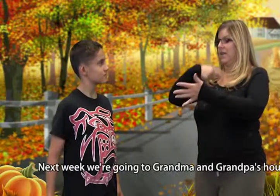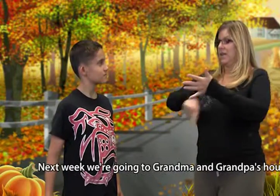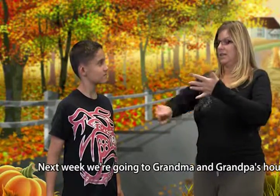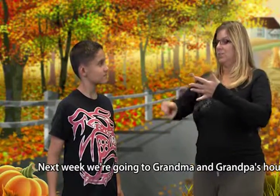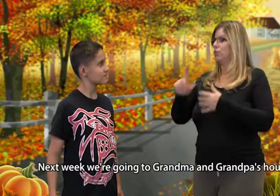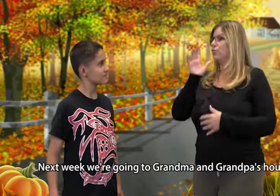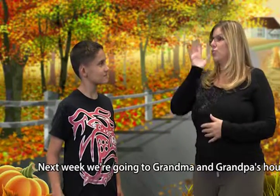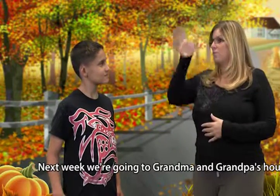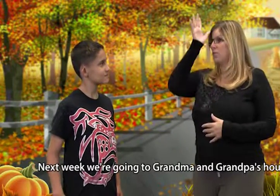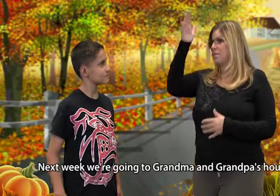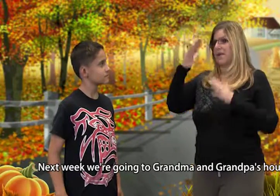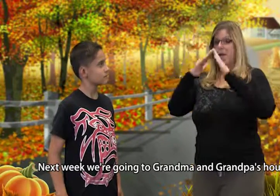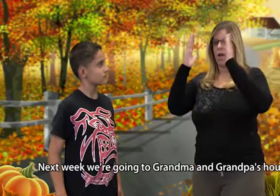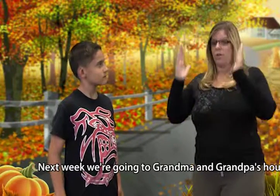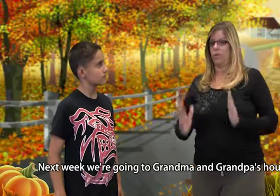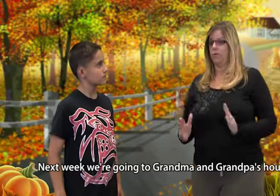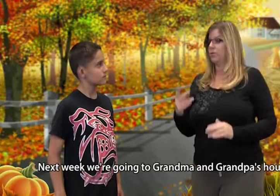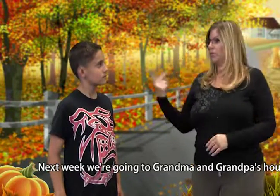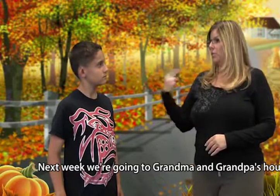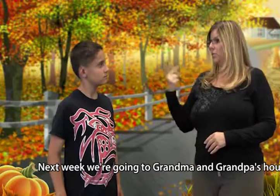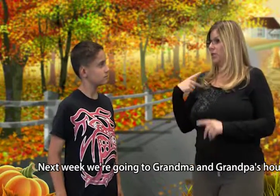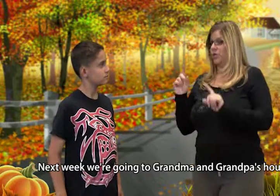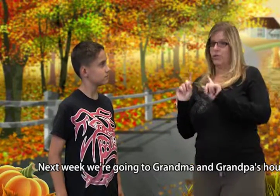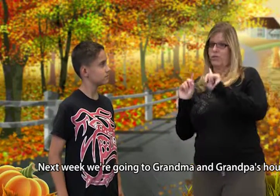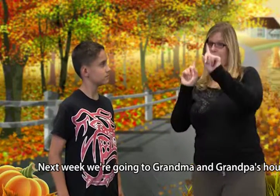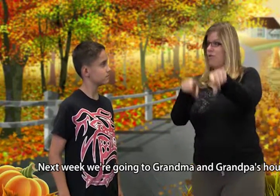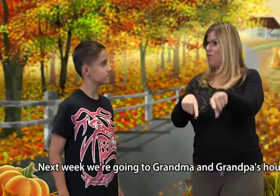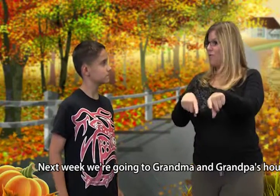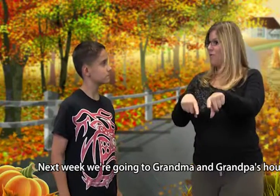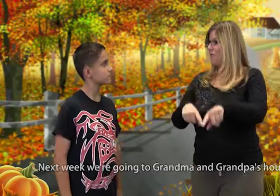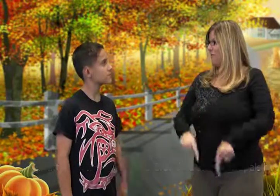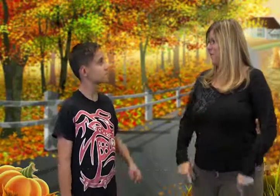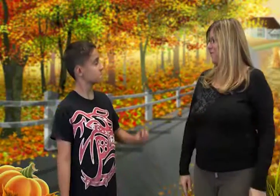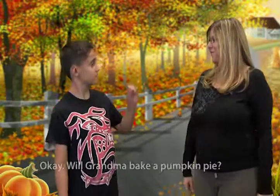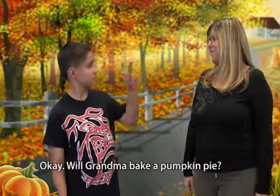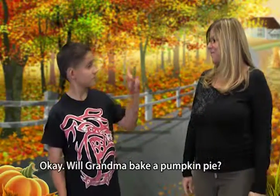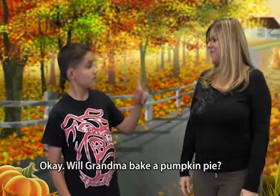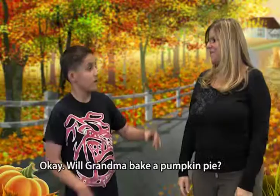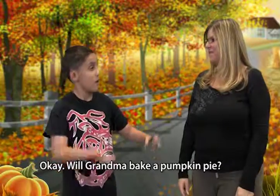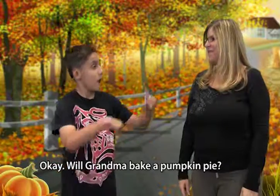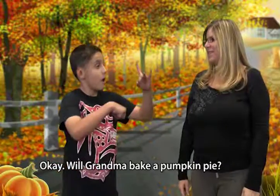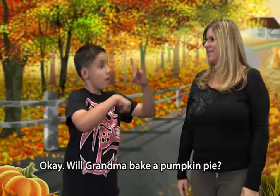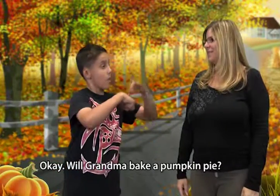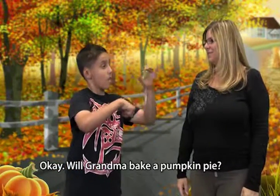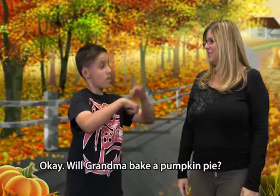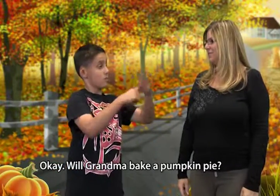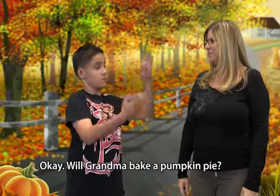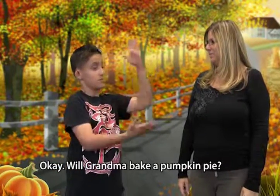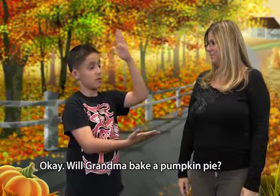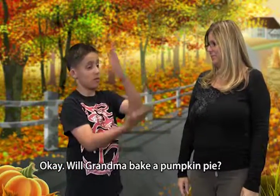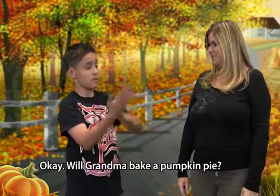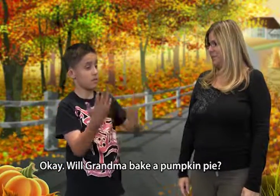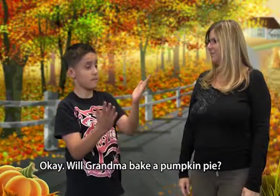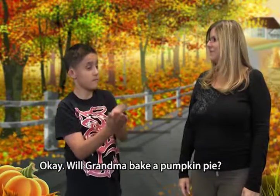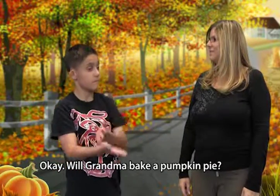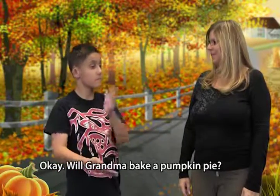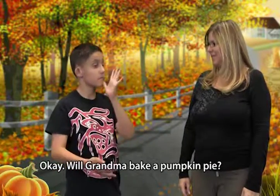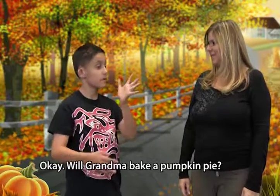Next week, we're going to Grandma and Grandpa's house. Okay. Will Grandma bake a